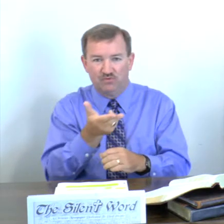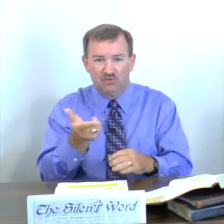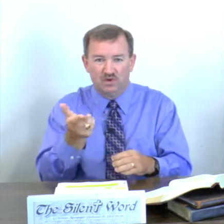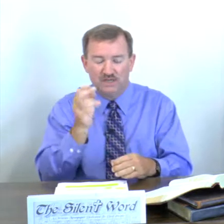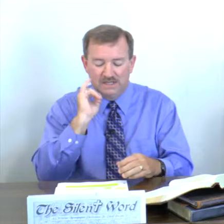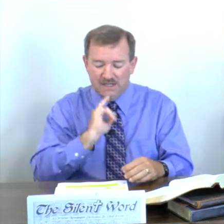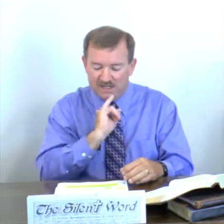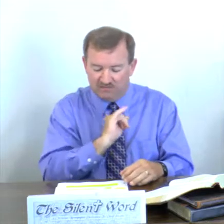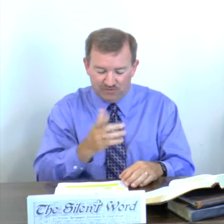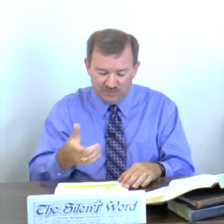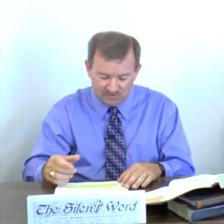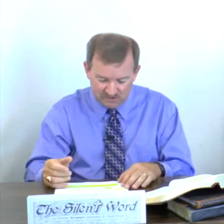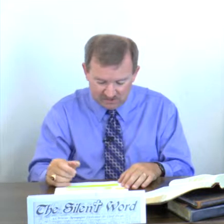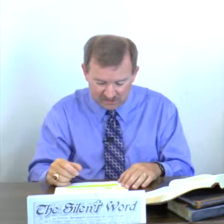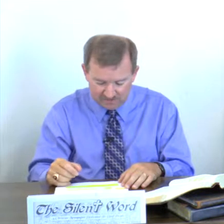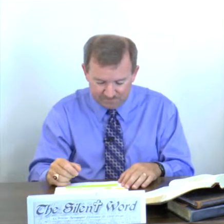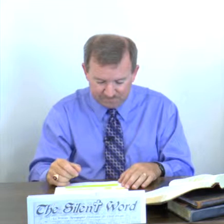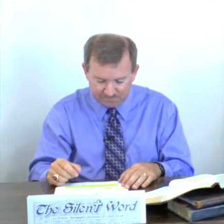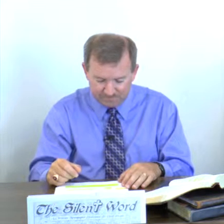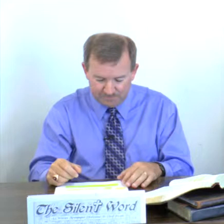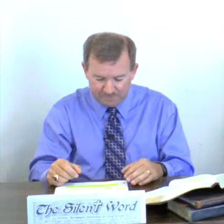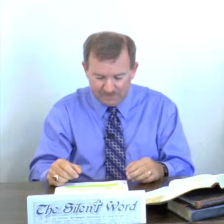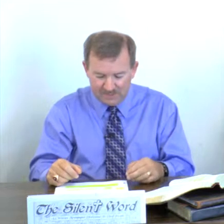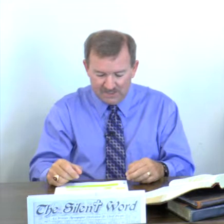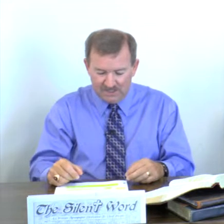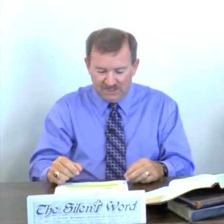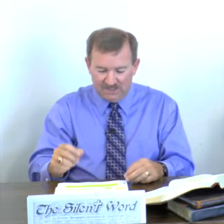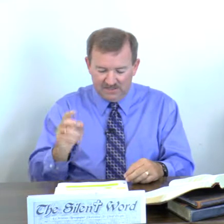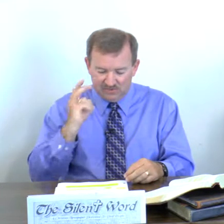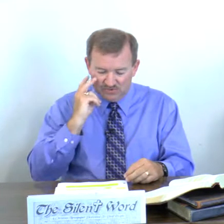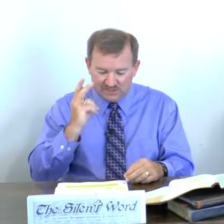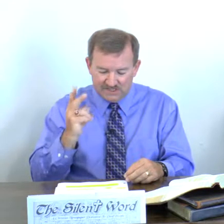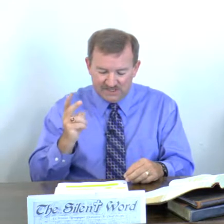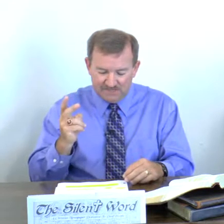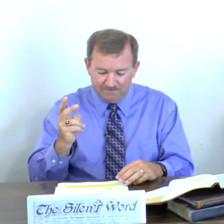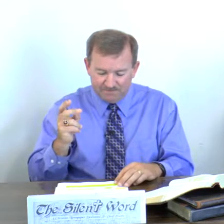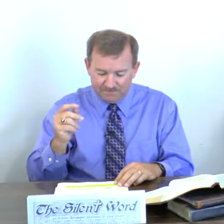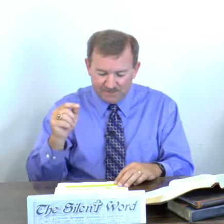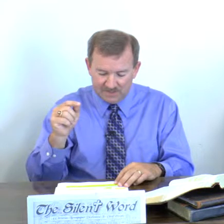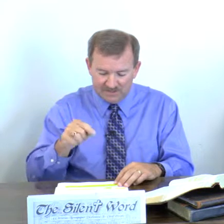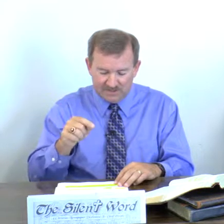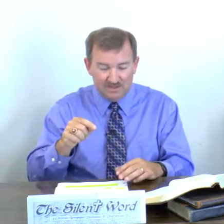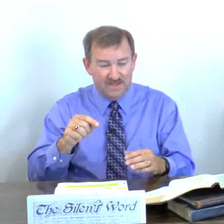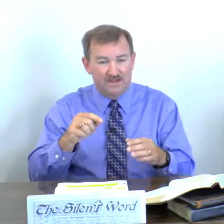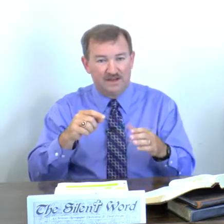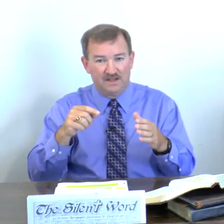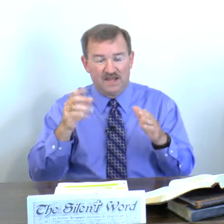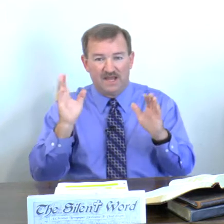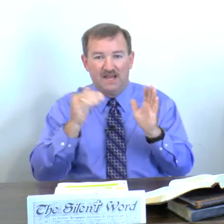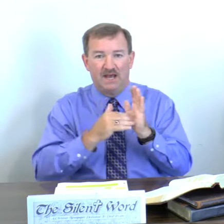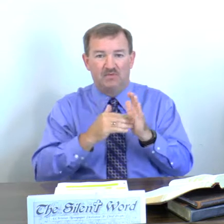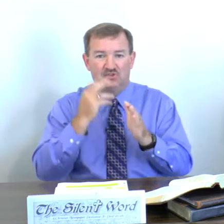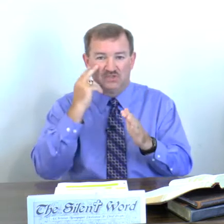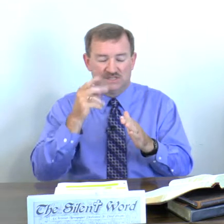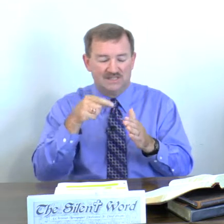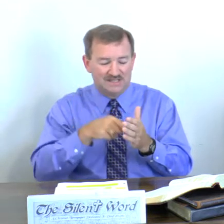for us, for Israel here. You'll see that, again, I want you to see this